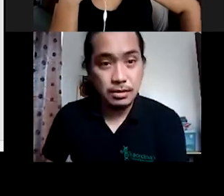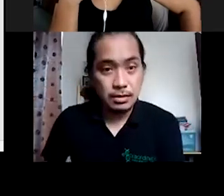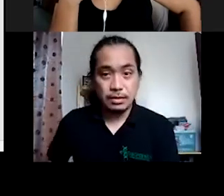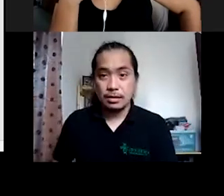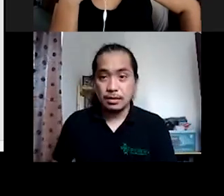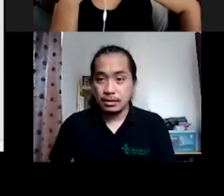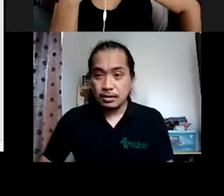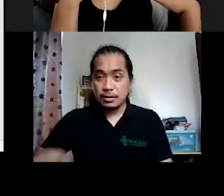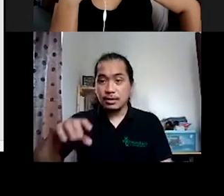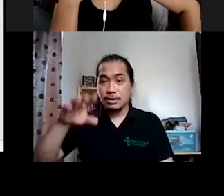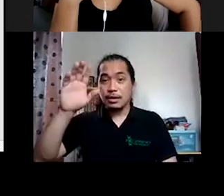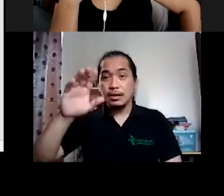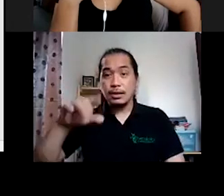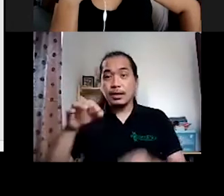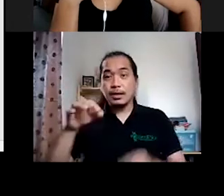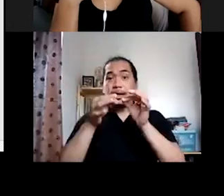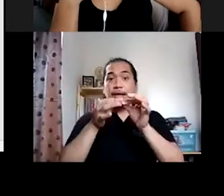right? When we're doing the whole thing.